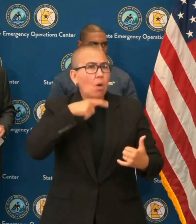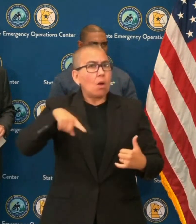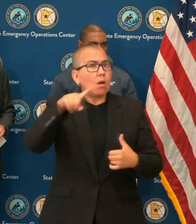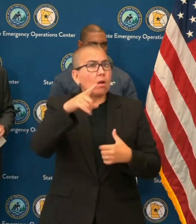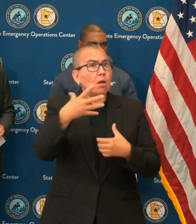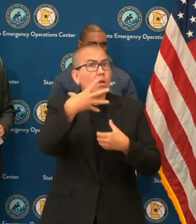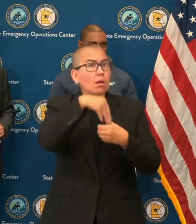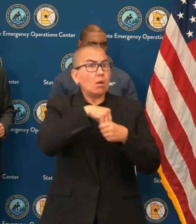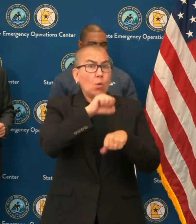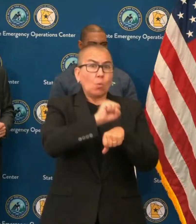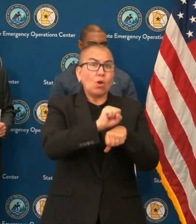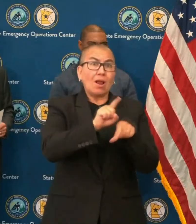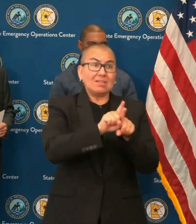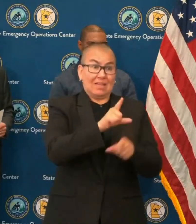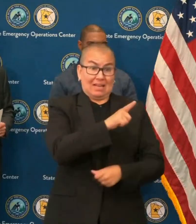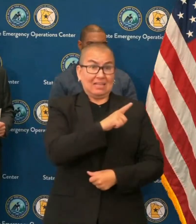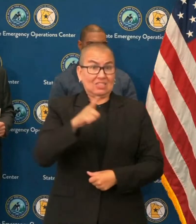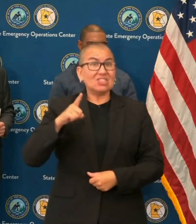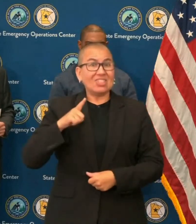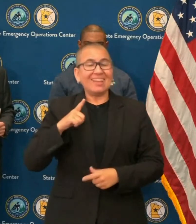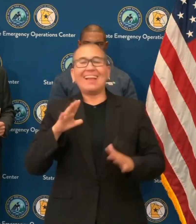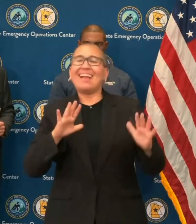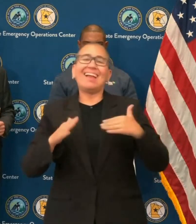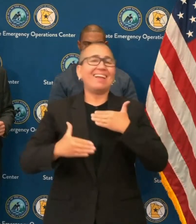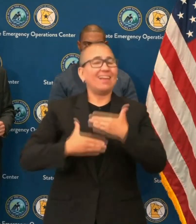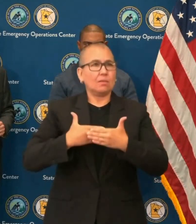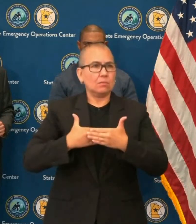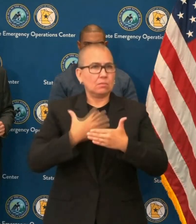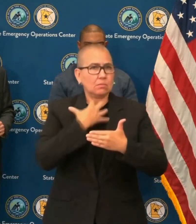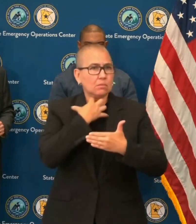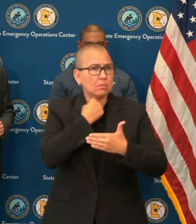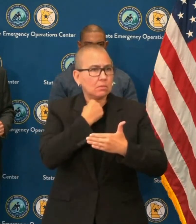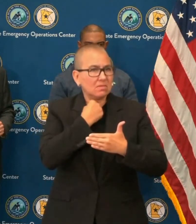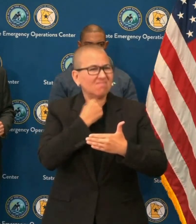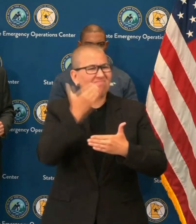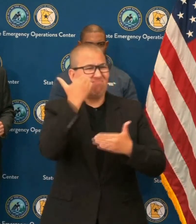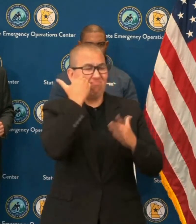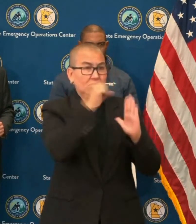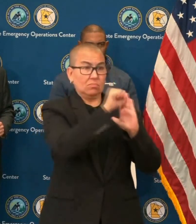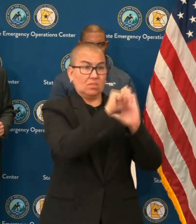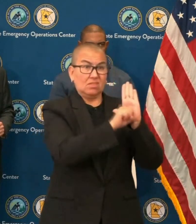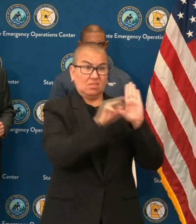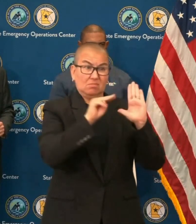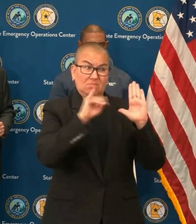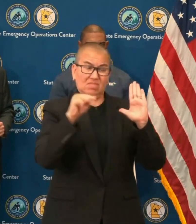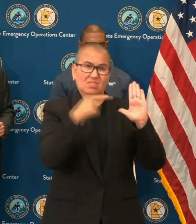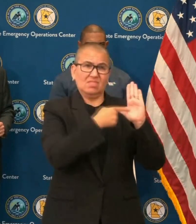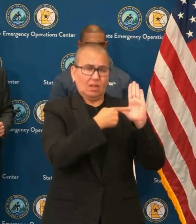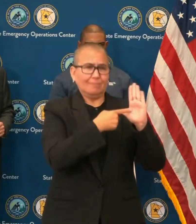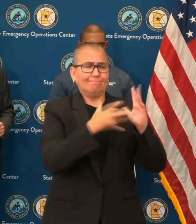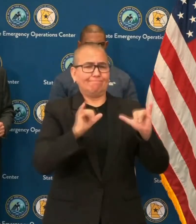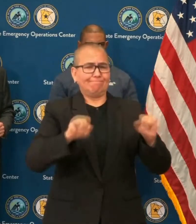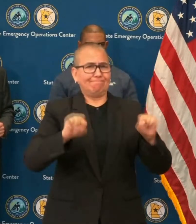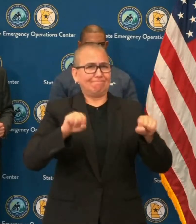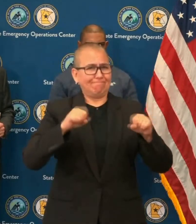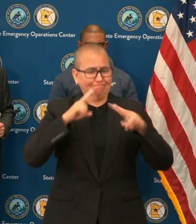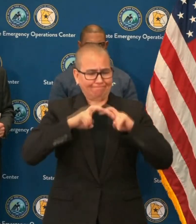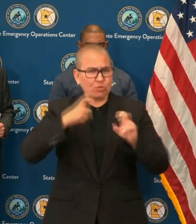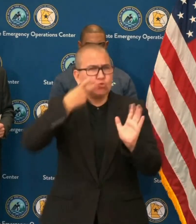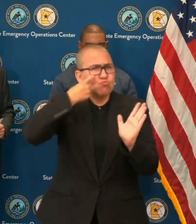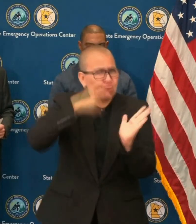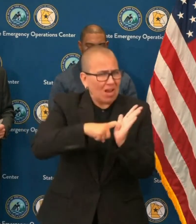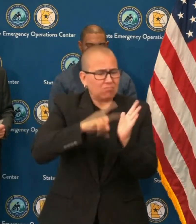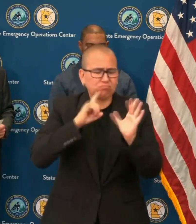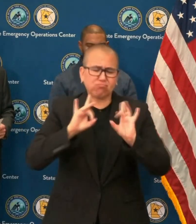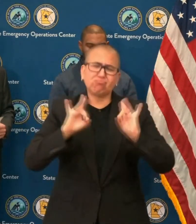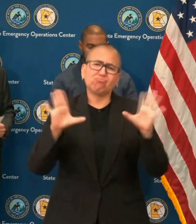legislators, but it's also a difficult day for those in the state of Minnesota who are working through this terrible tragedy.